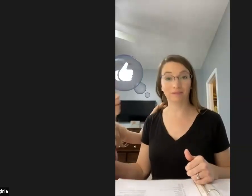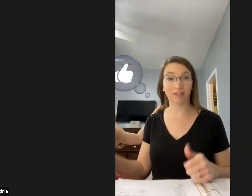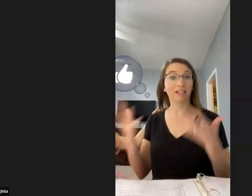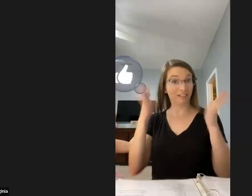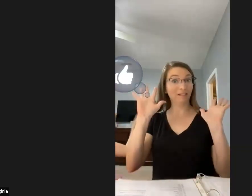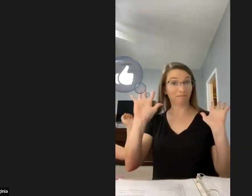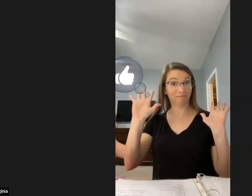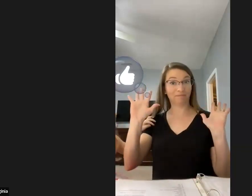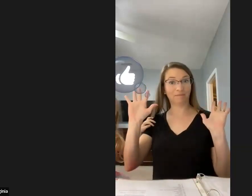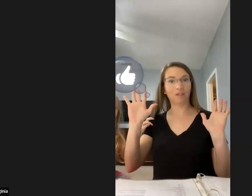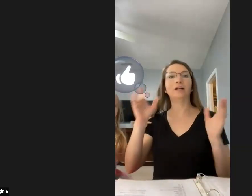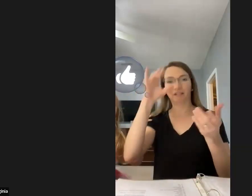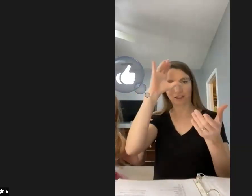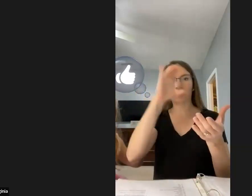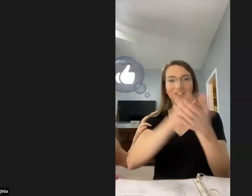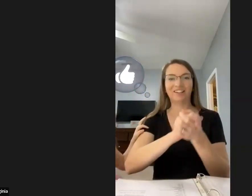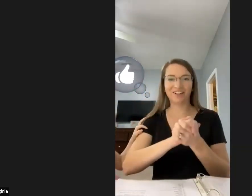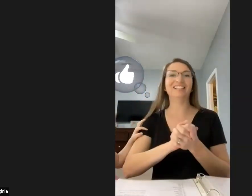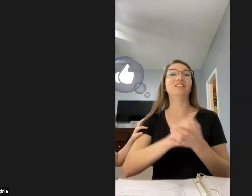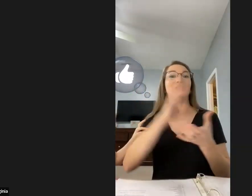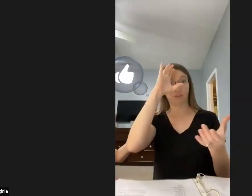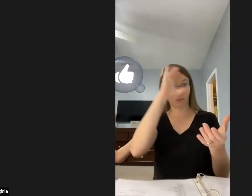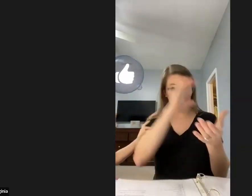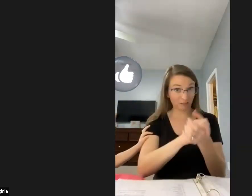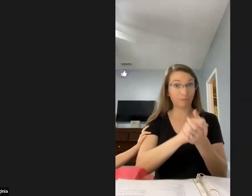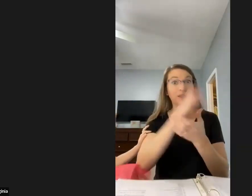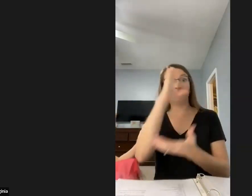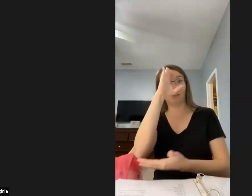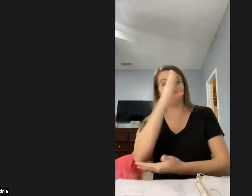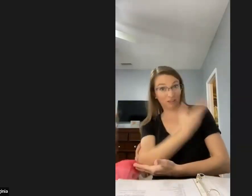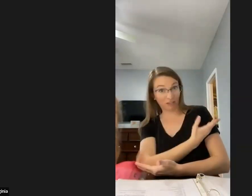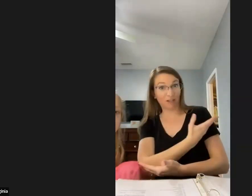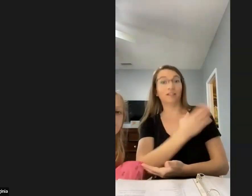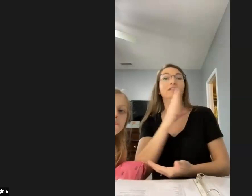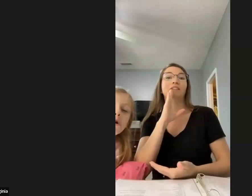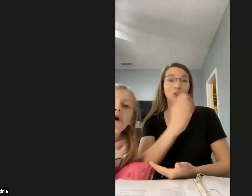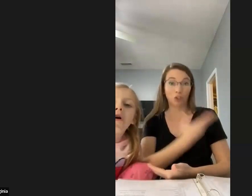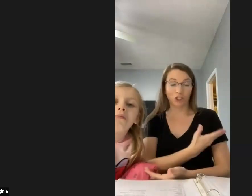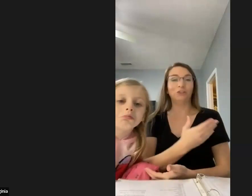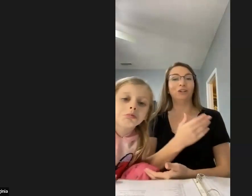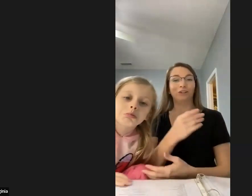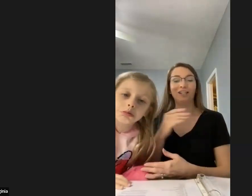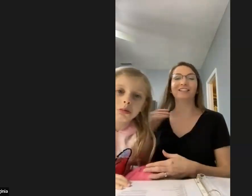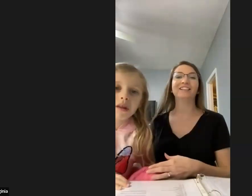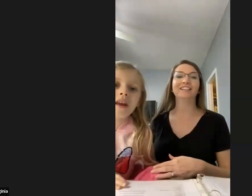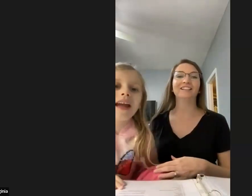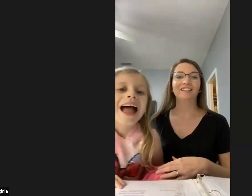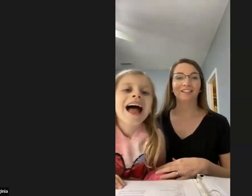Okay, that's it. Okay. Your husband, your son, and your daughter. All right.